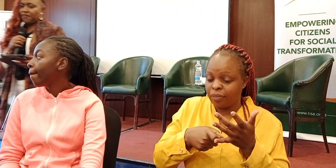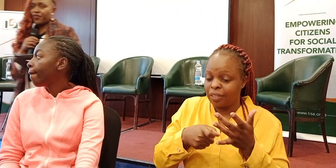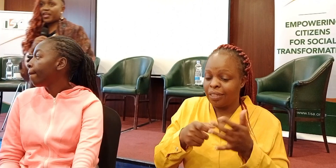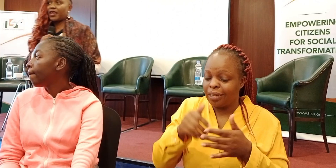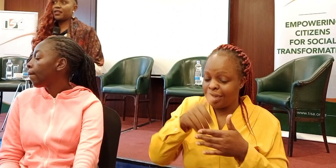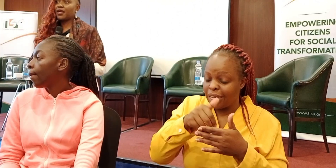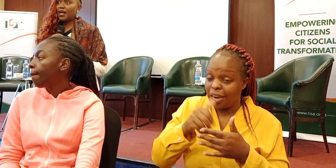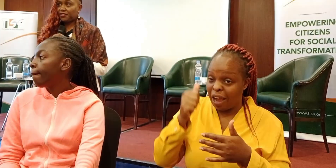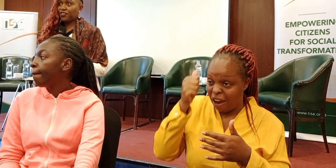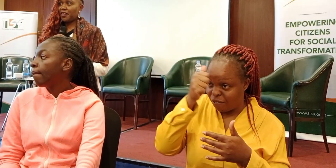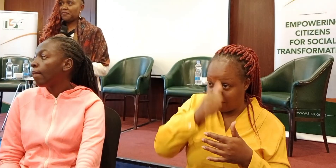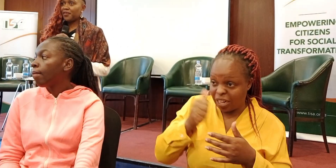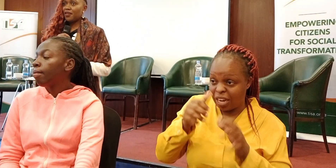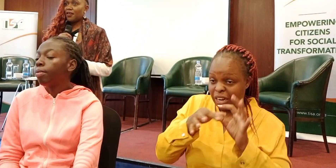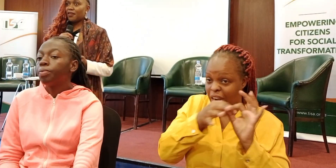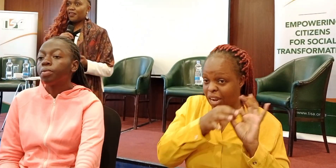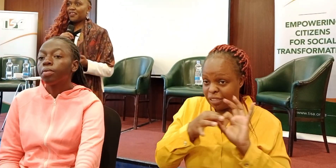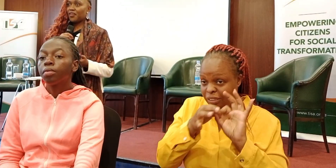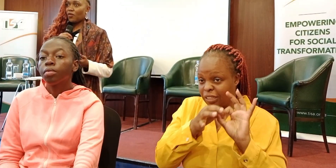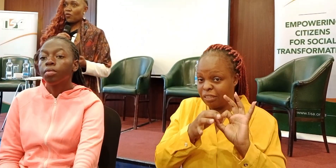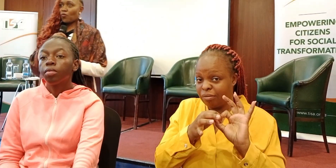our African culture,